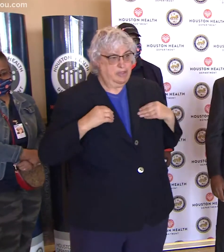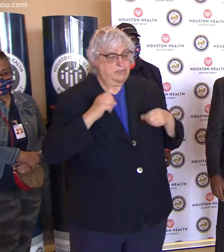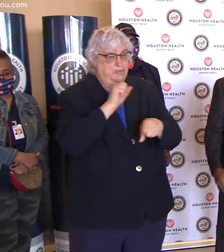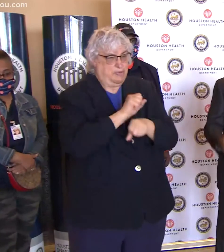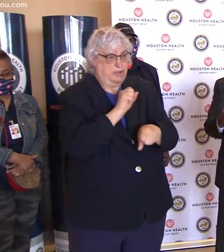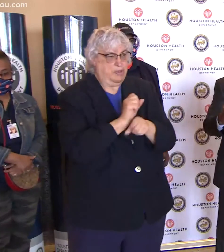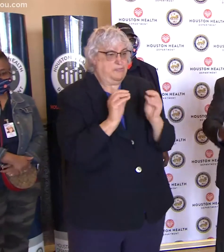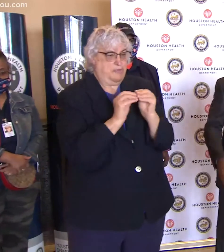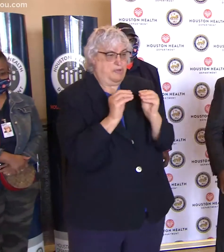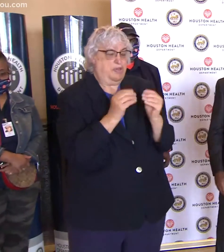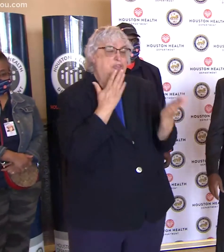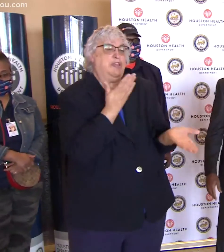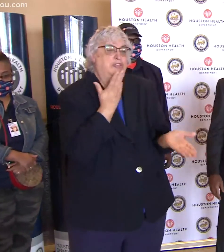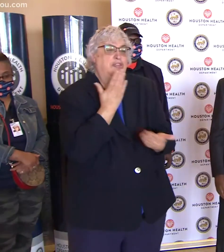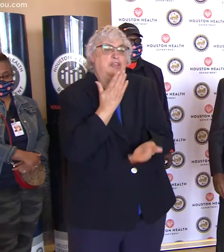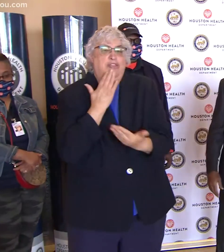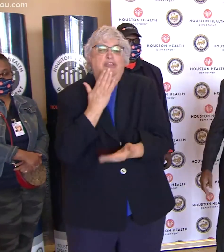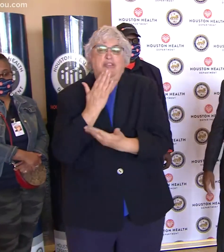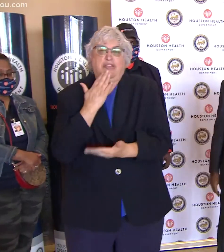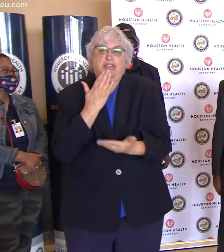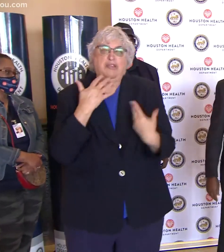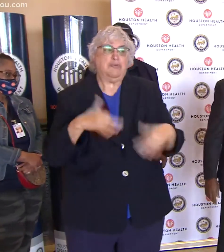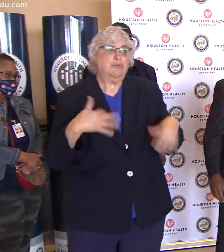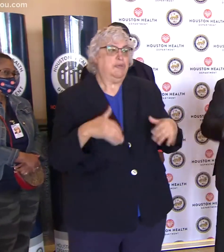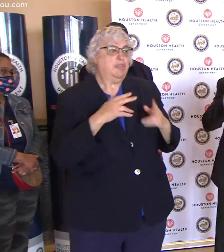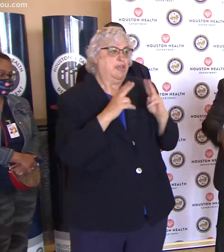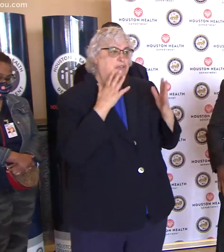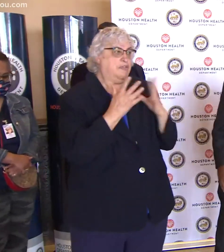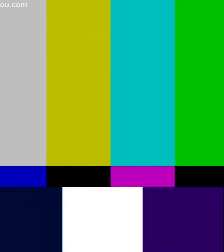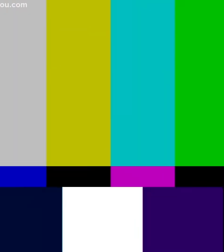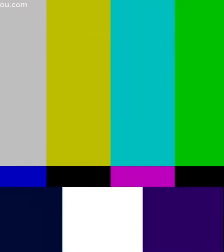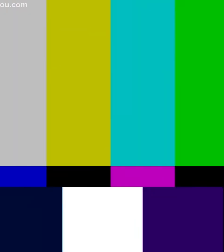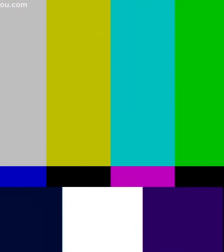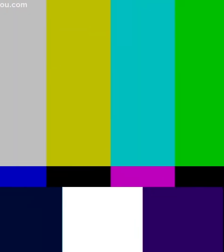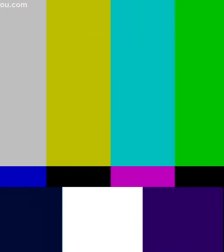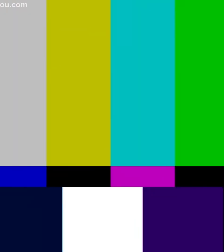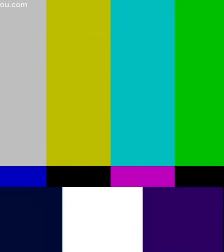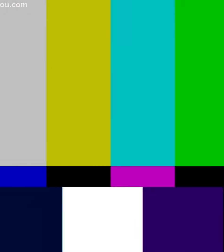city. And quite frankly, we don't thank them enough. So thank you all so very, very much. Okay? Thank you.